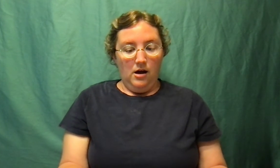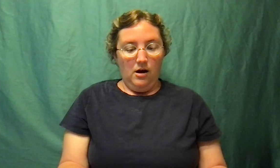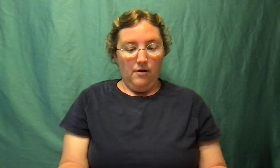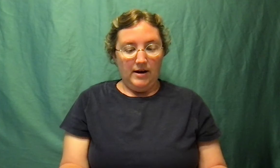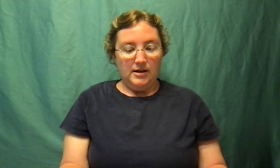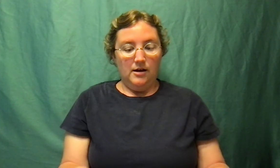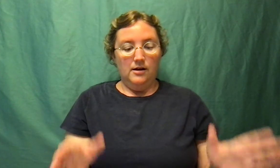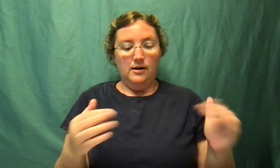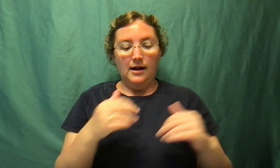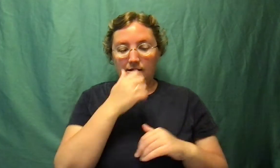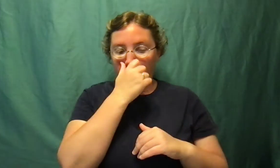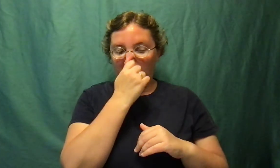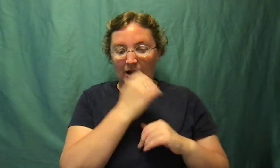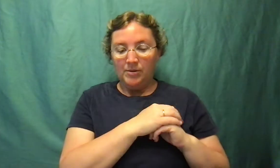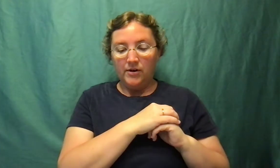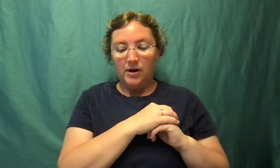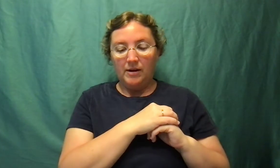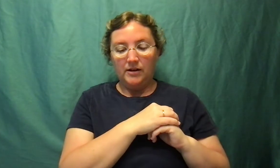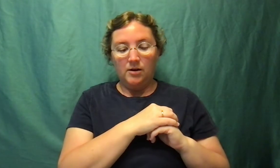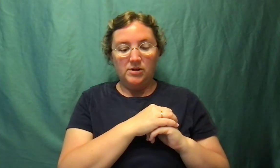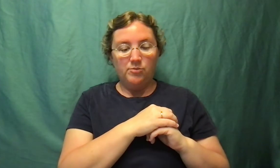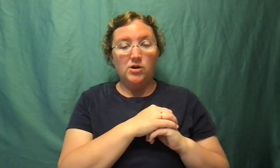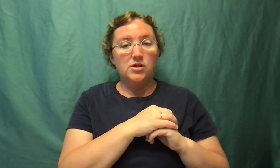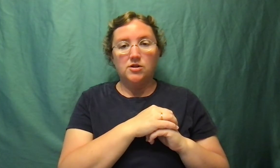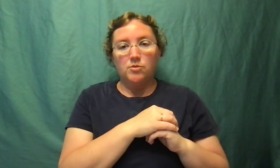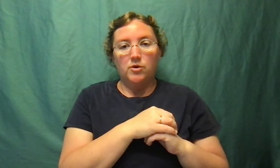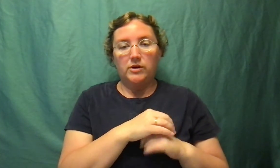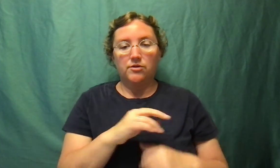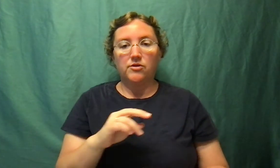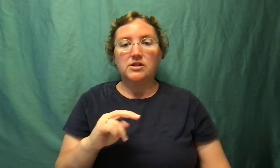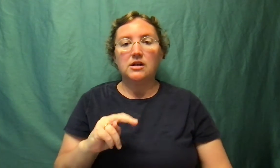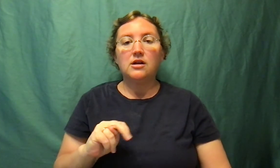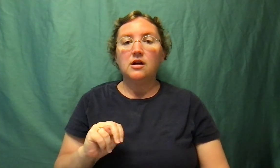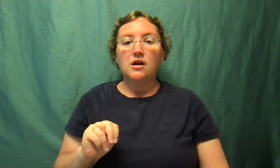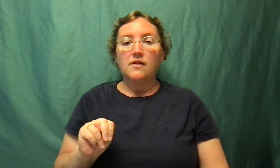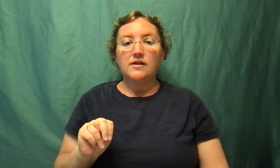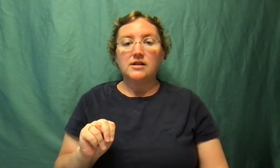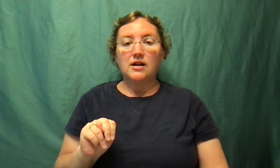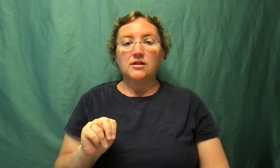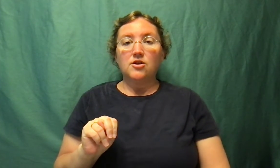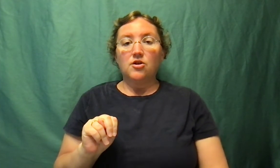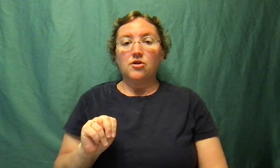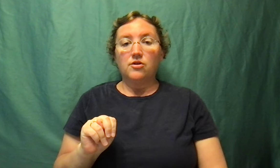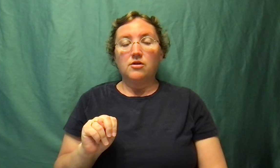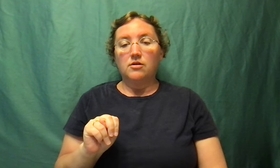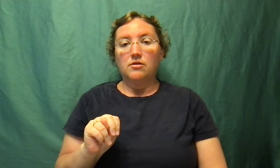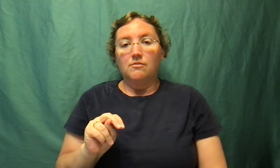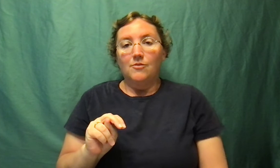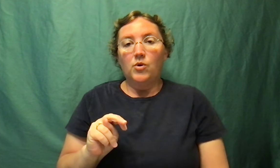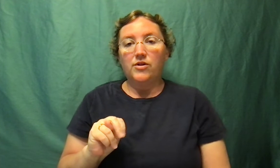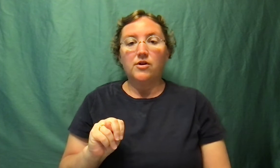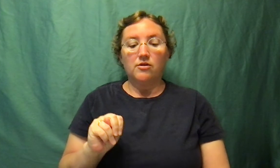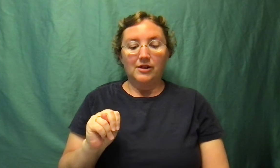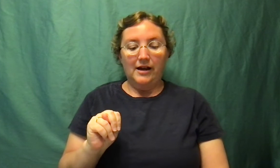All right, next, vocabulary about the compass points, just real quick to throw this in. The signs are with your